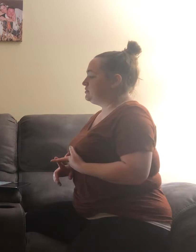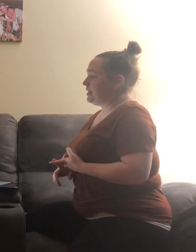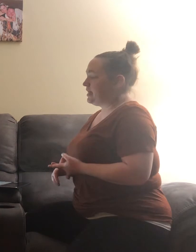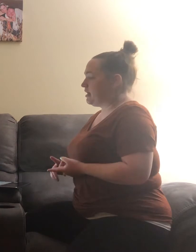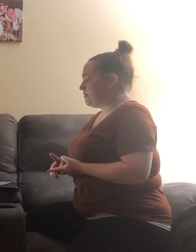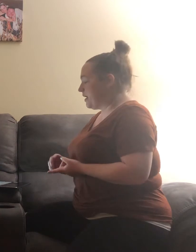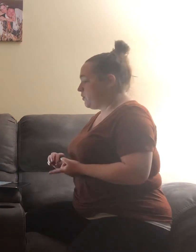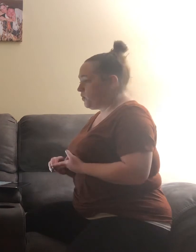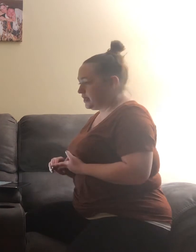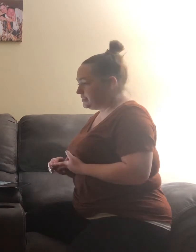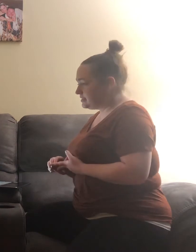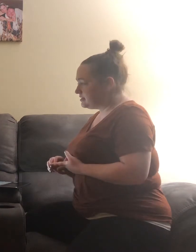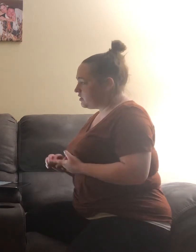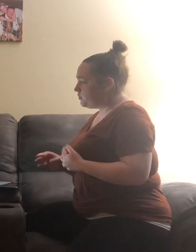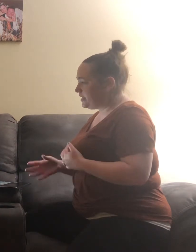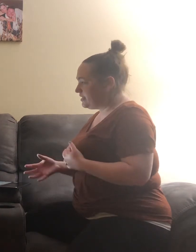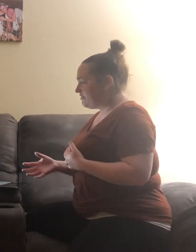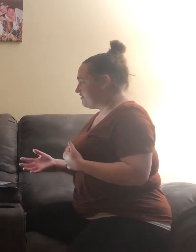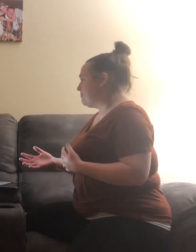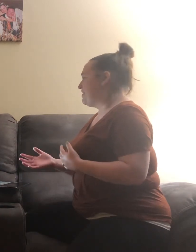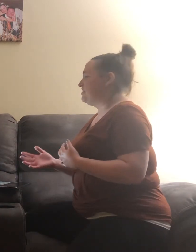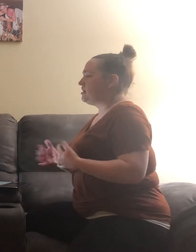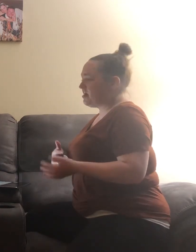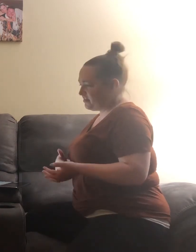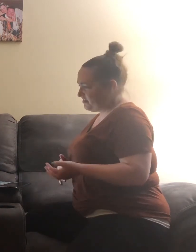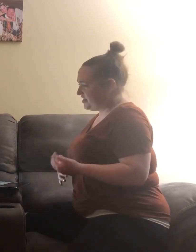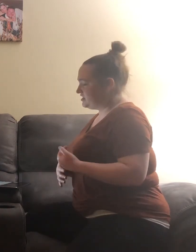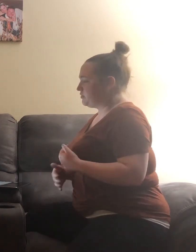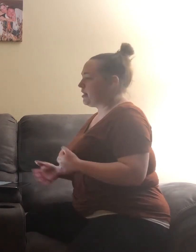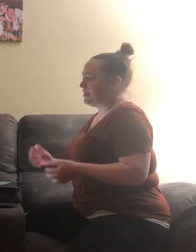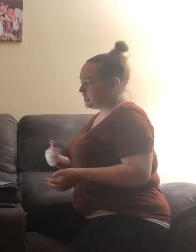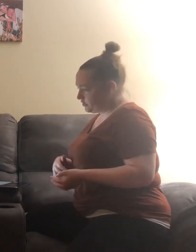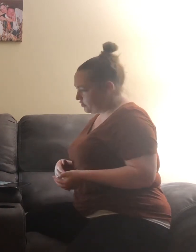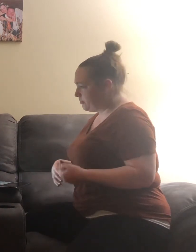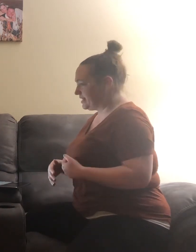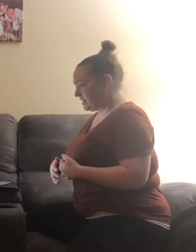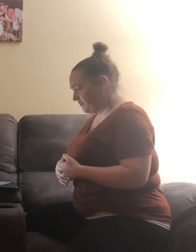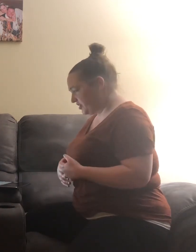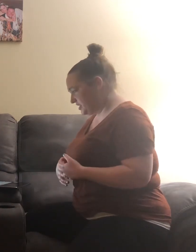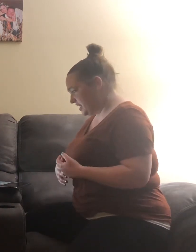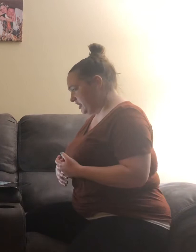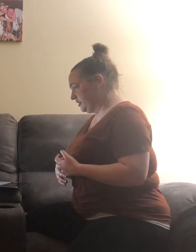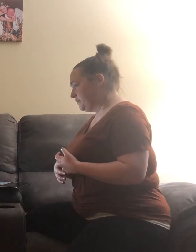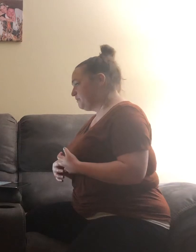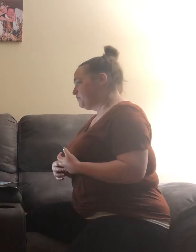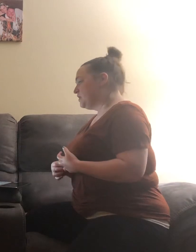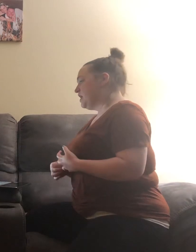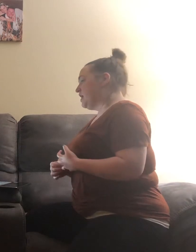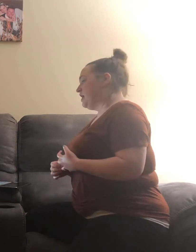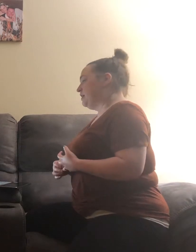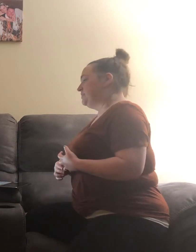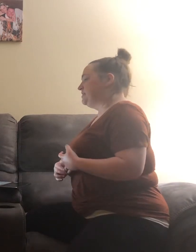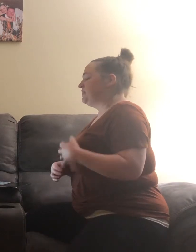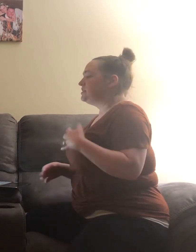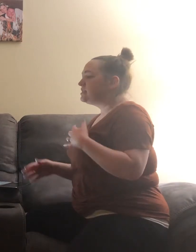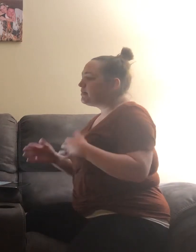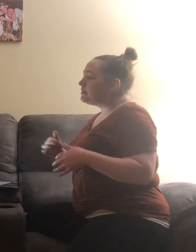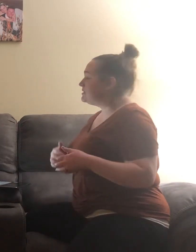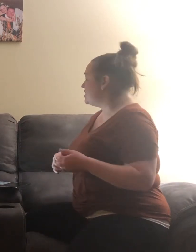waking up about once a week from having coughing fits, coming into your room, asking for his inhaler. He's having some limitations